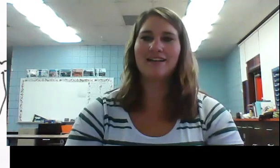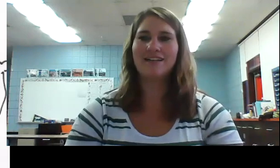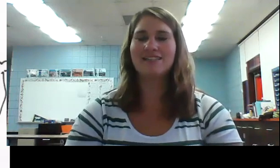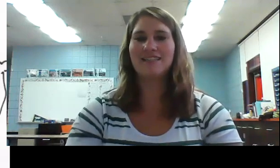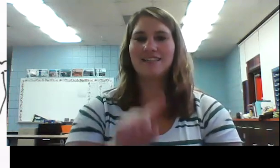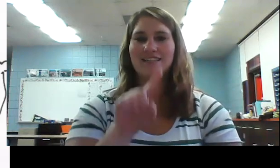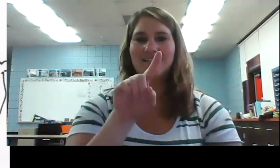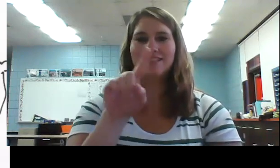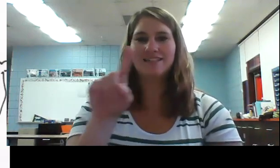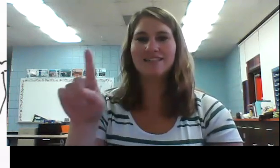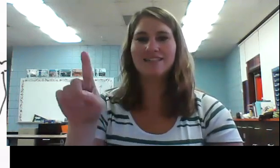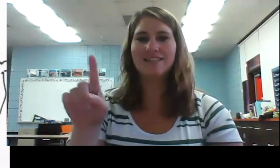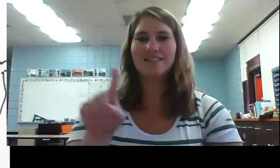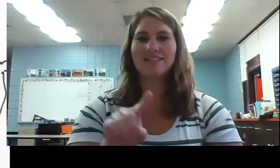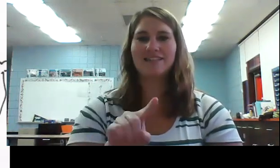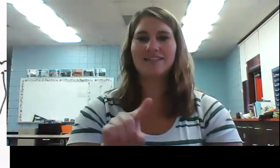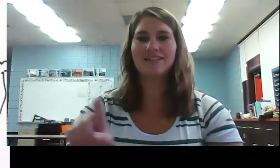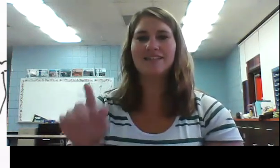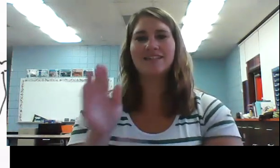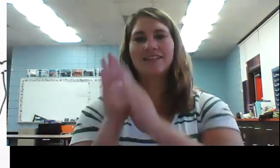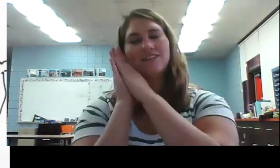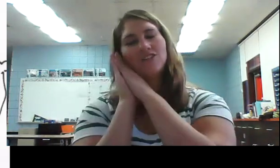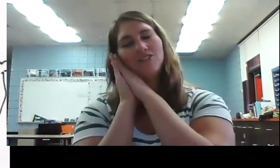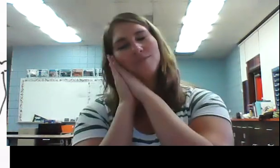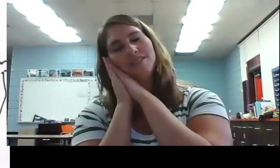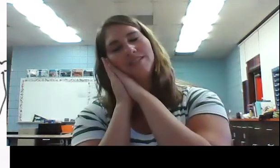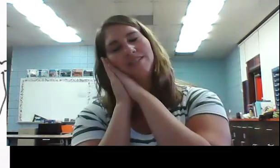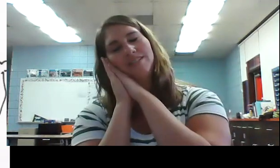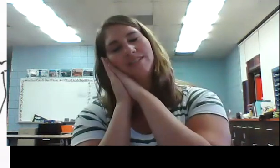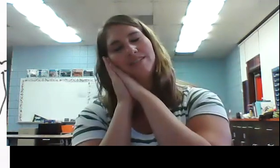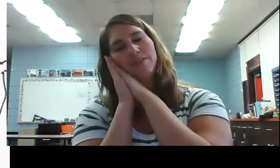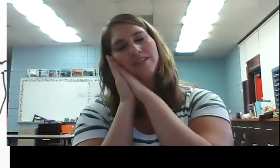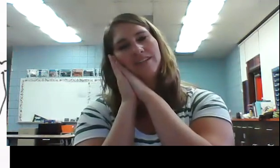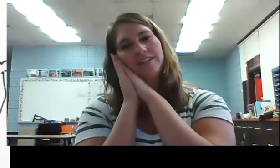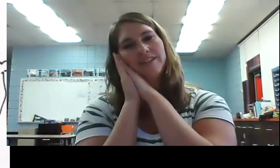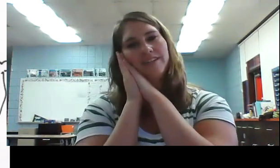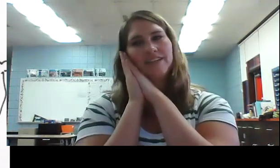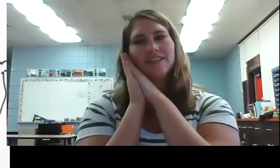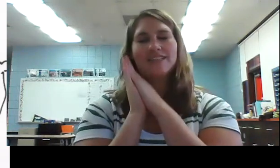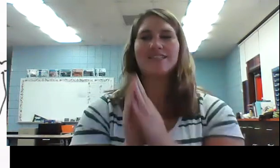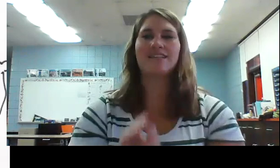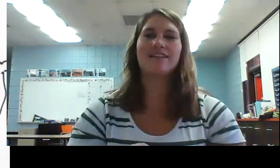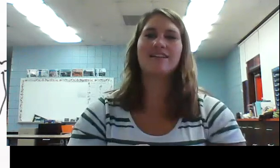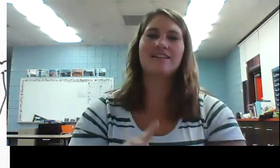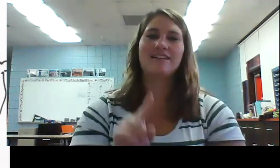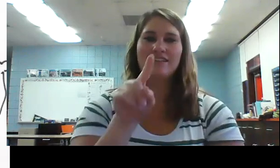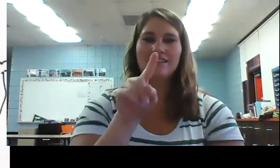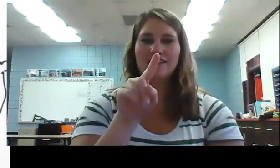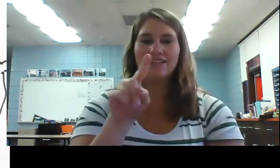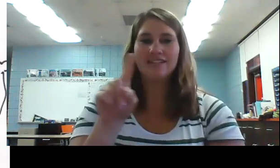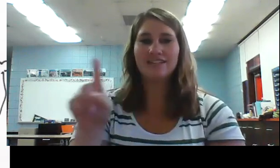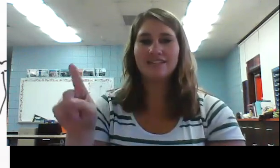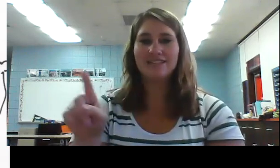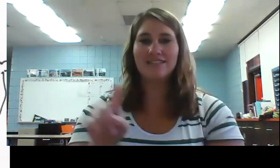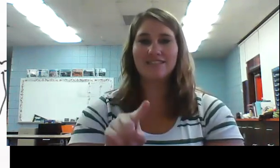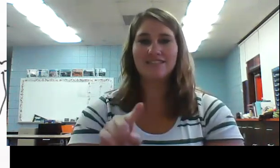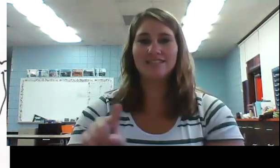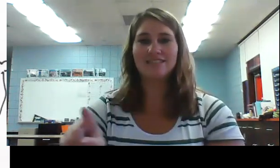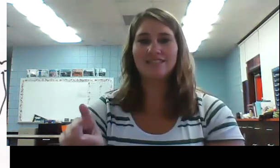Lullaby, z, z, z. Catch some Z's when day is done.